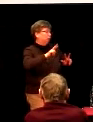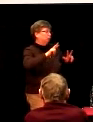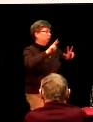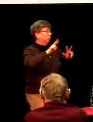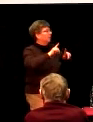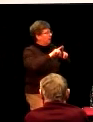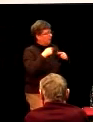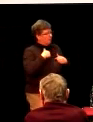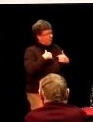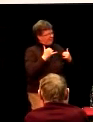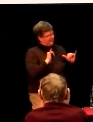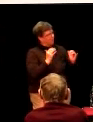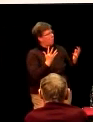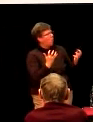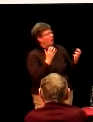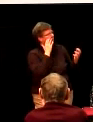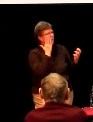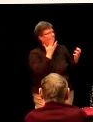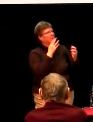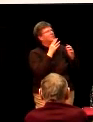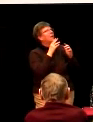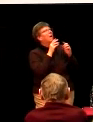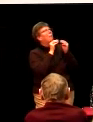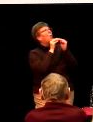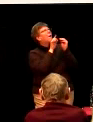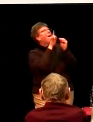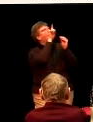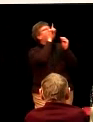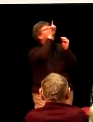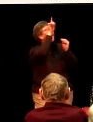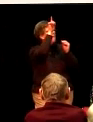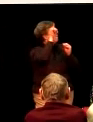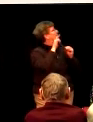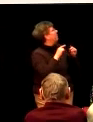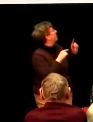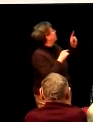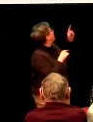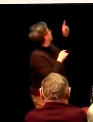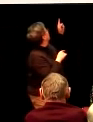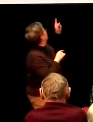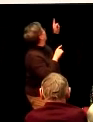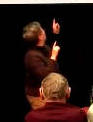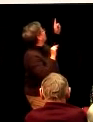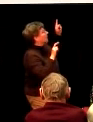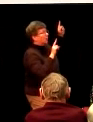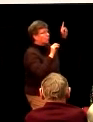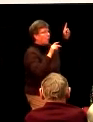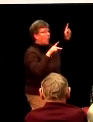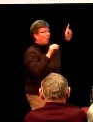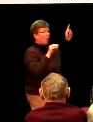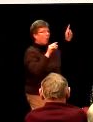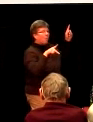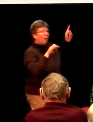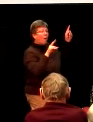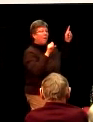But we still want to know what's higher, right? And also point out, this is the tropopause. This is where that temperature, this